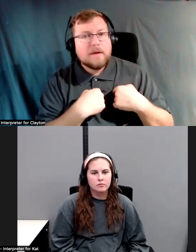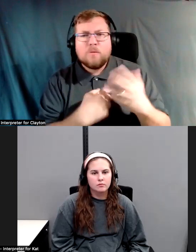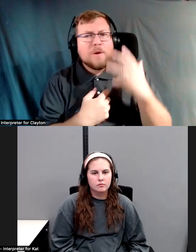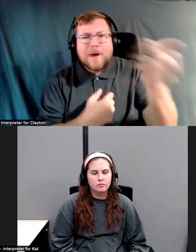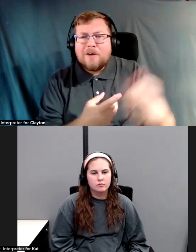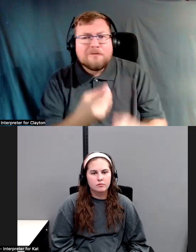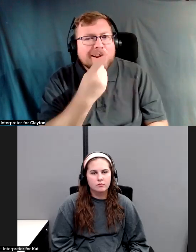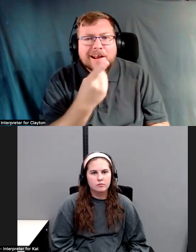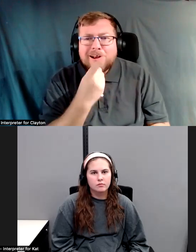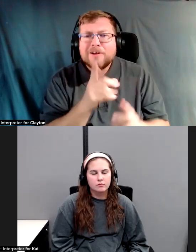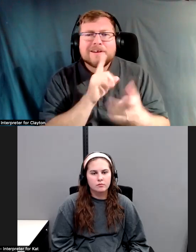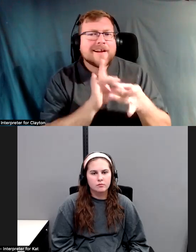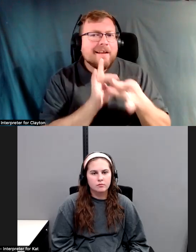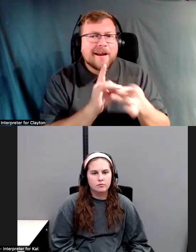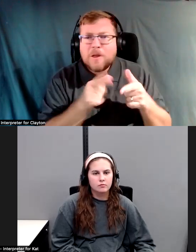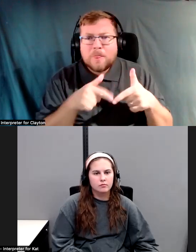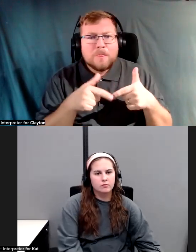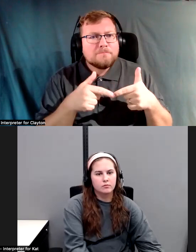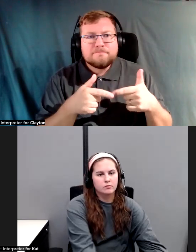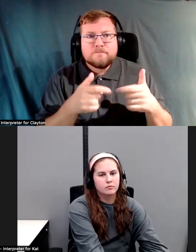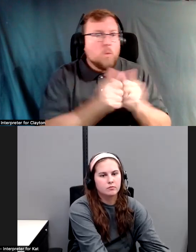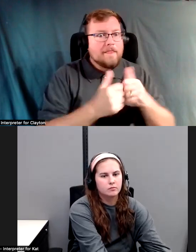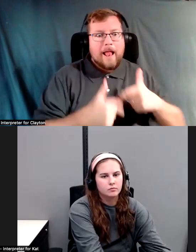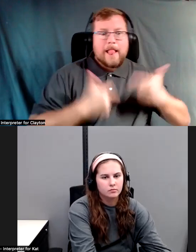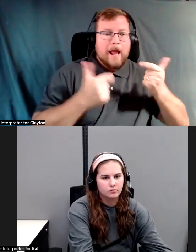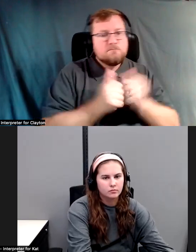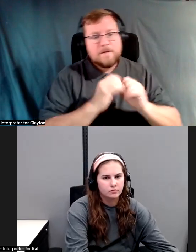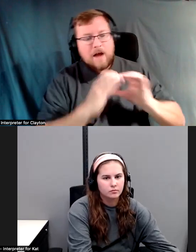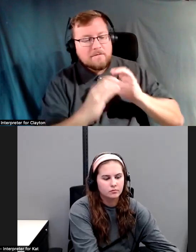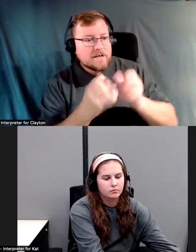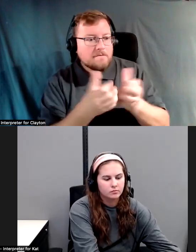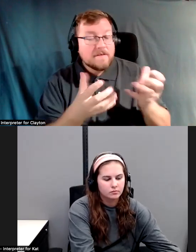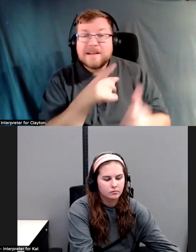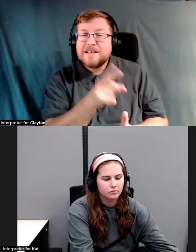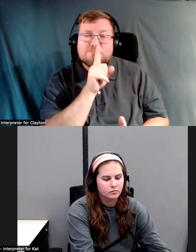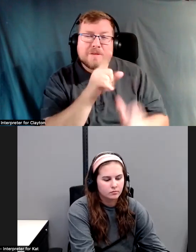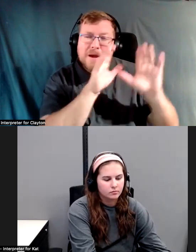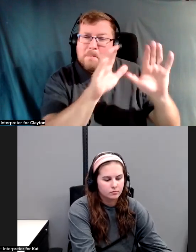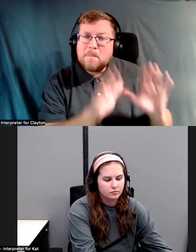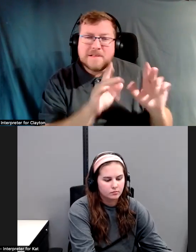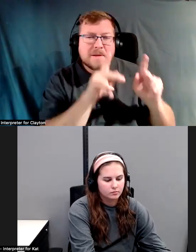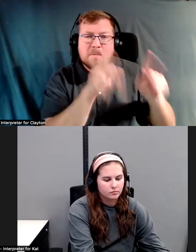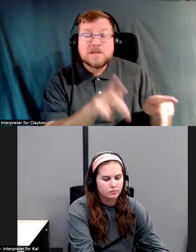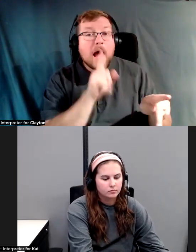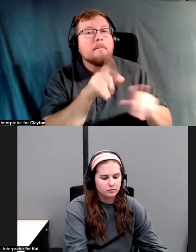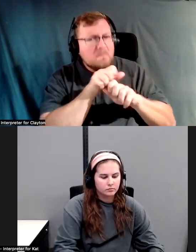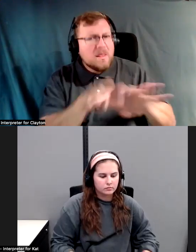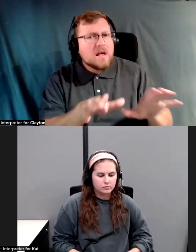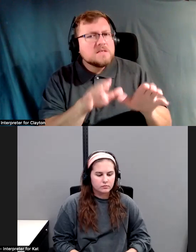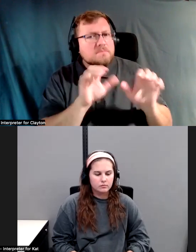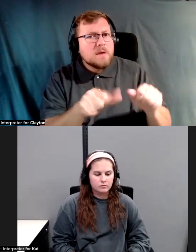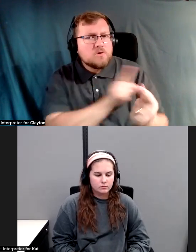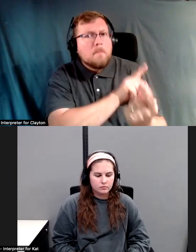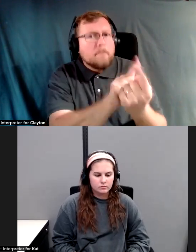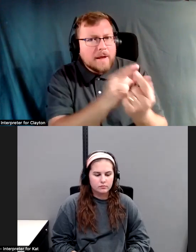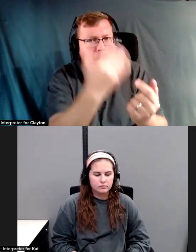and really connected just through life and conversation. And he's a really amazing person. I really feel blessed to have gotten to know him and work with